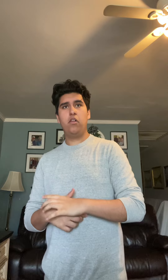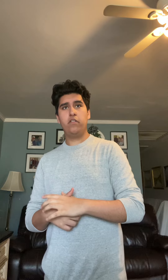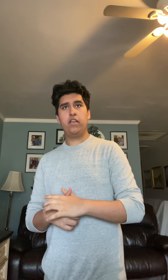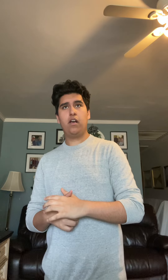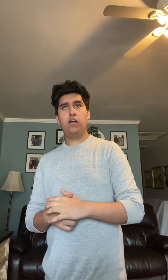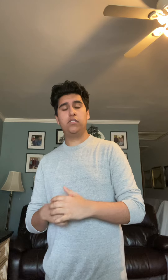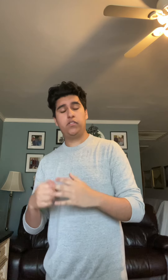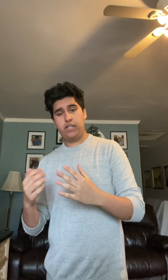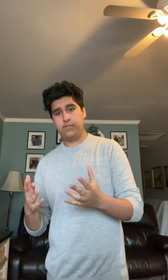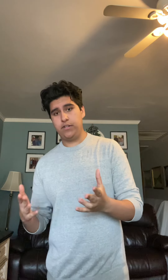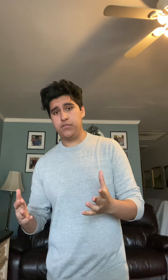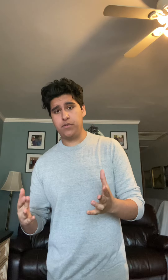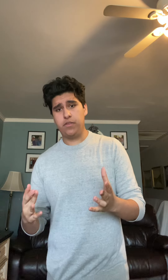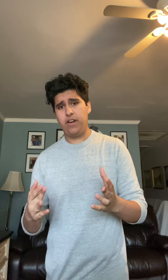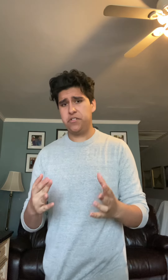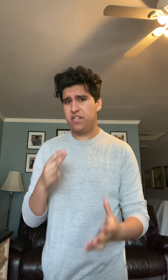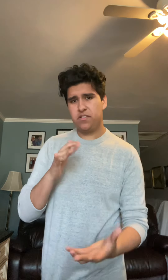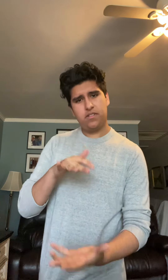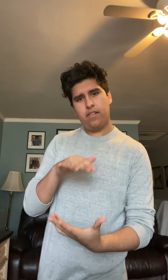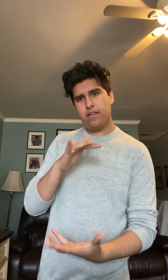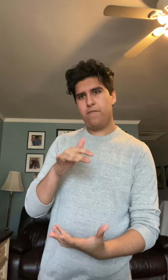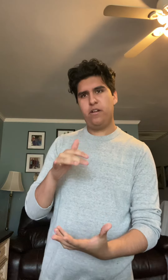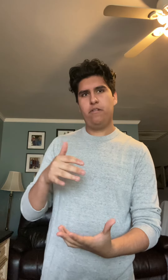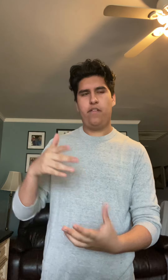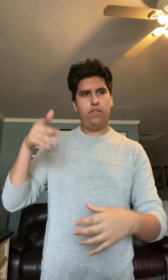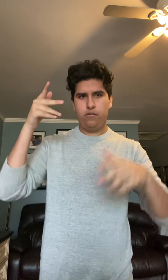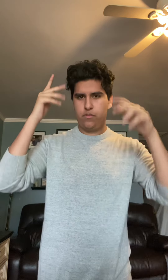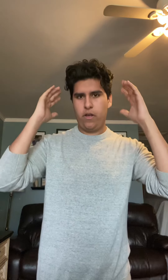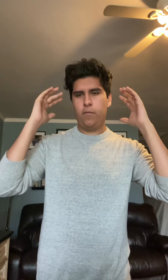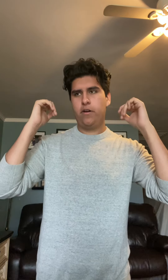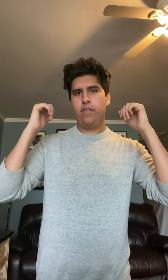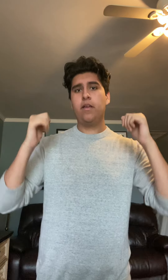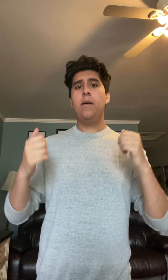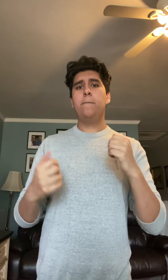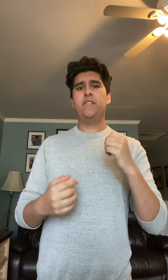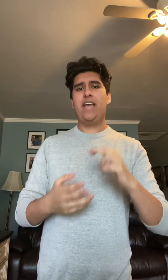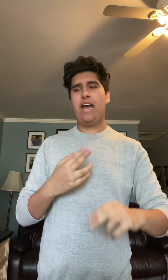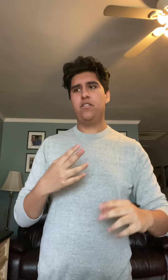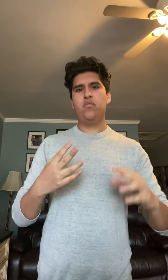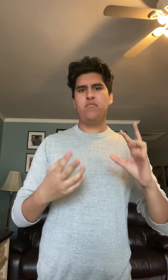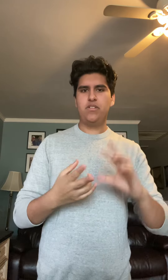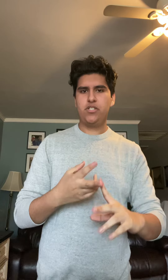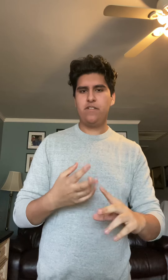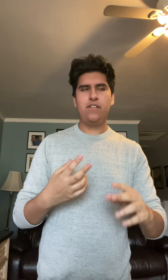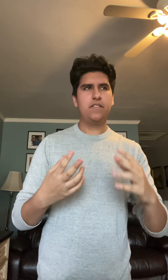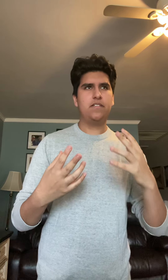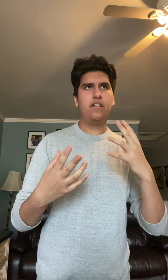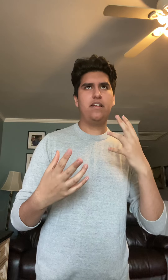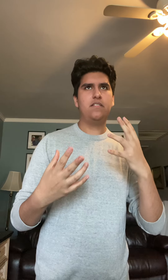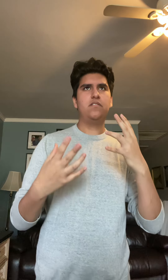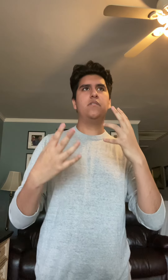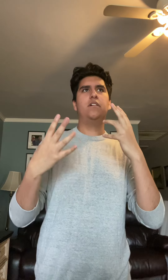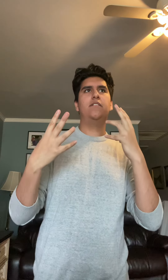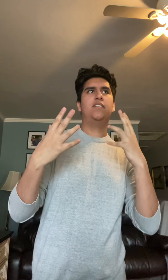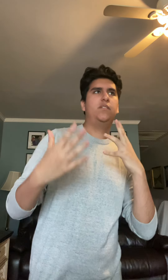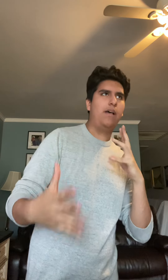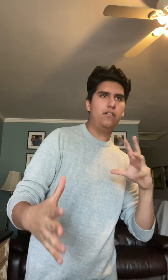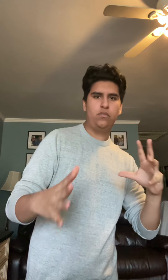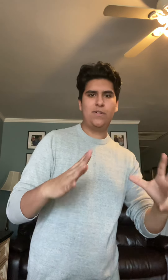Loki also stays very true. The character design is slightly different without, there's no helmet or anything, but the attitude and the mischievousness that he gets into in all of his spells and witchcraft